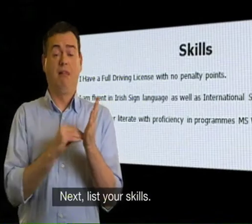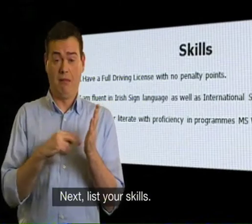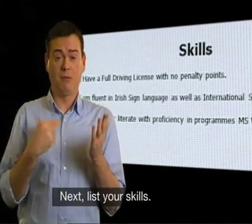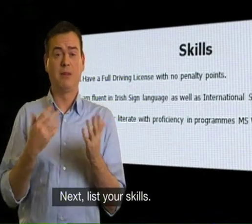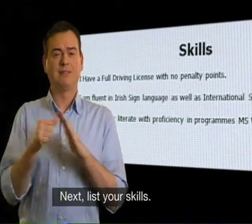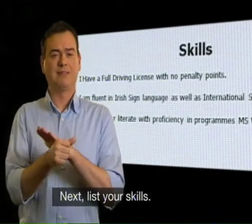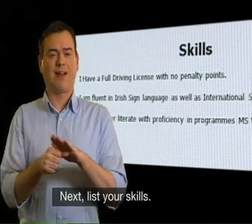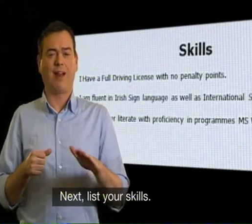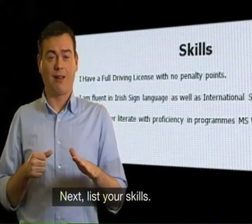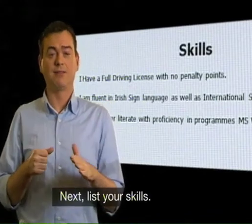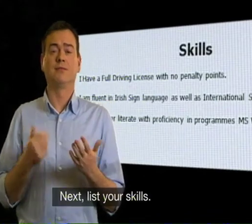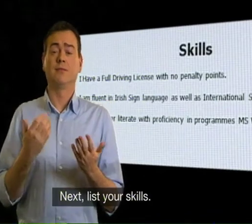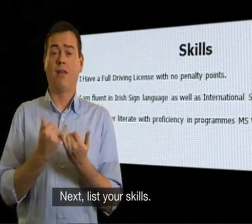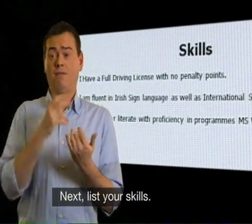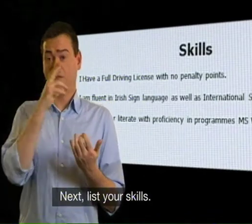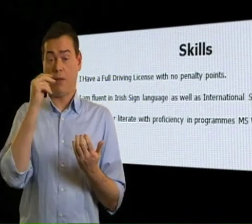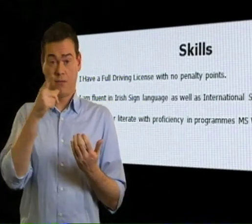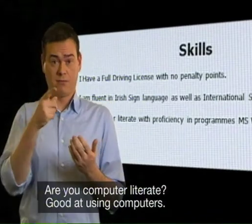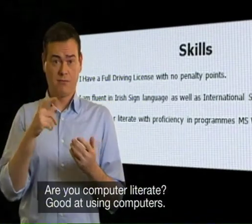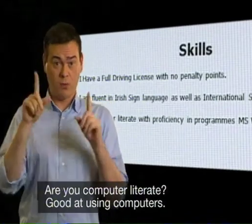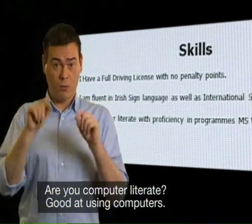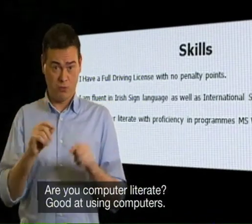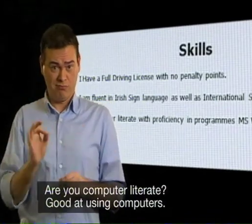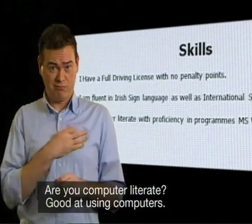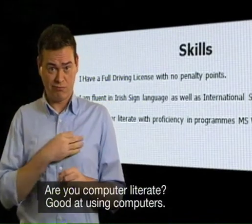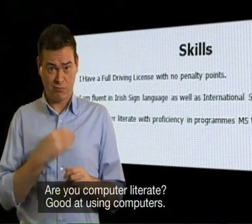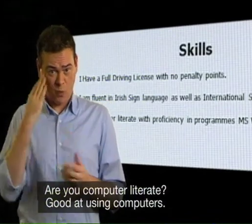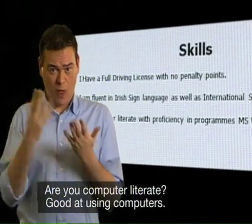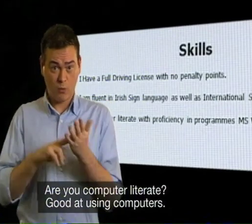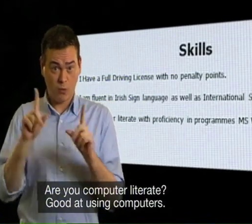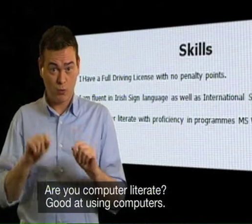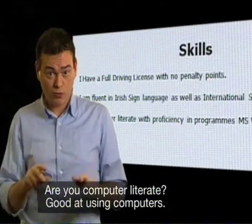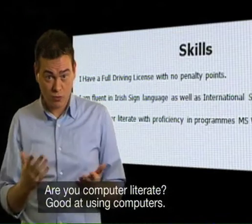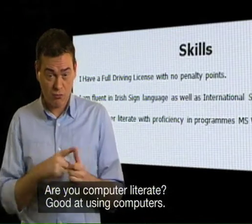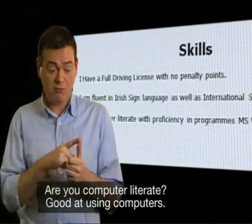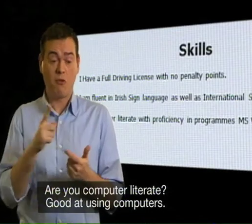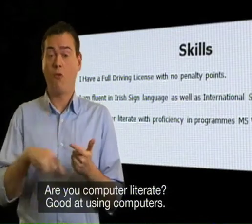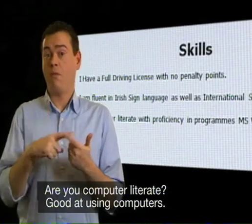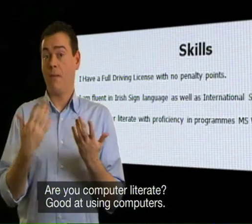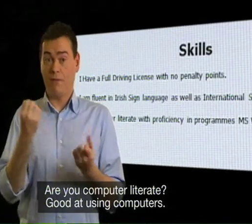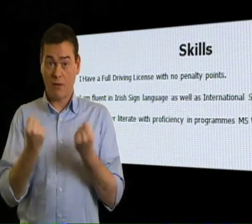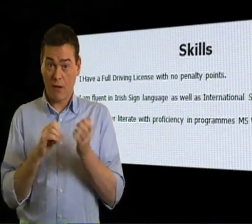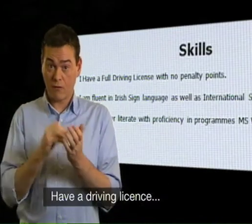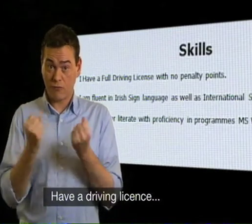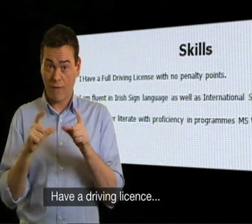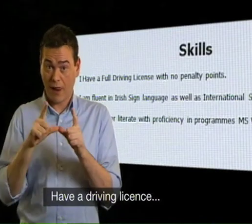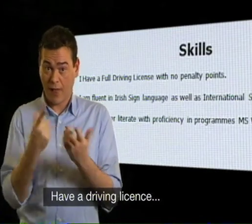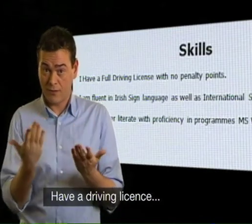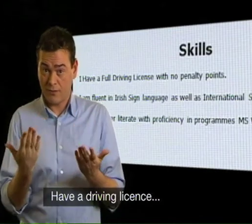Next, list your skills. Are you computer literate? Good at using computers? Have a driving